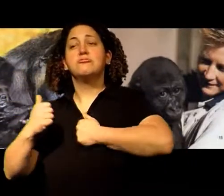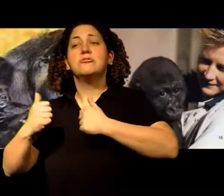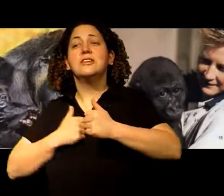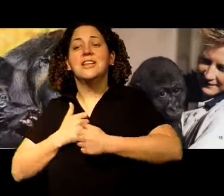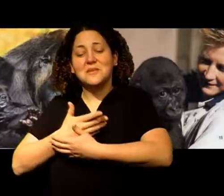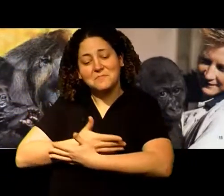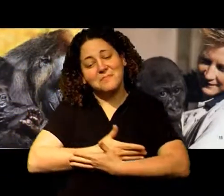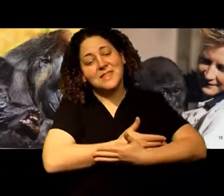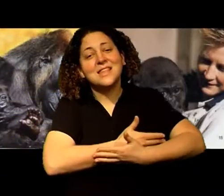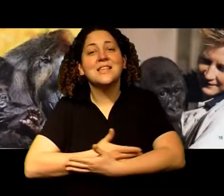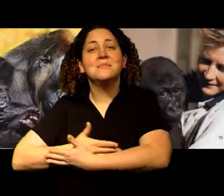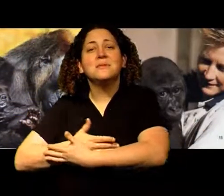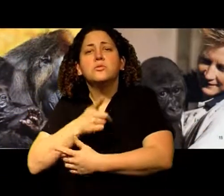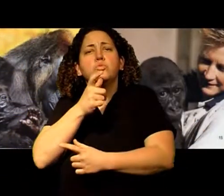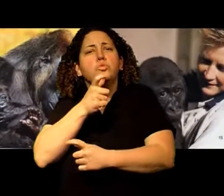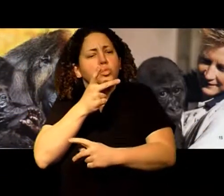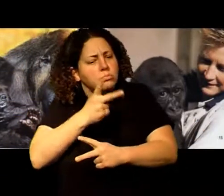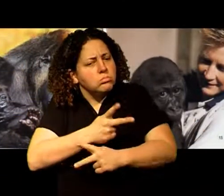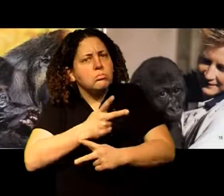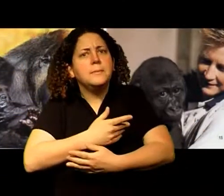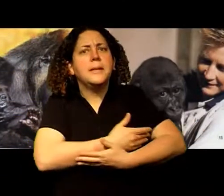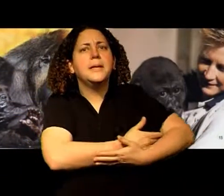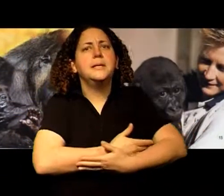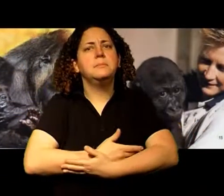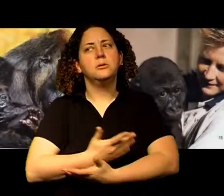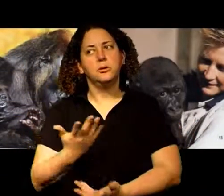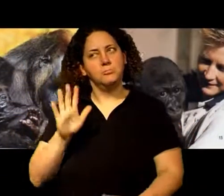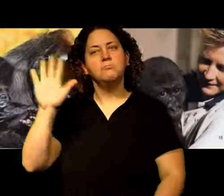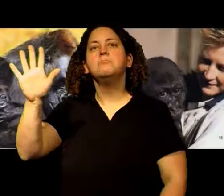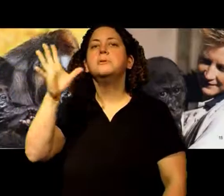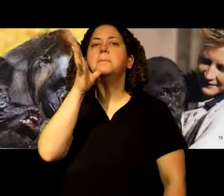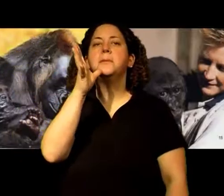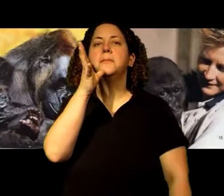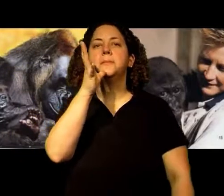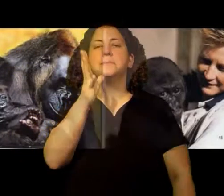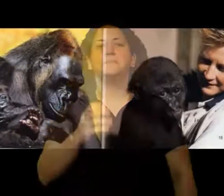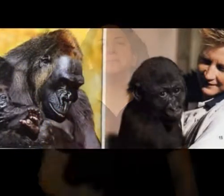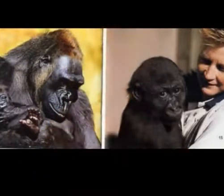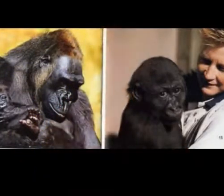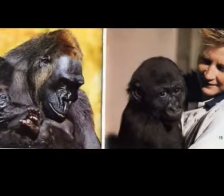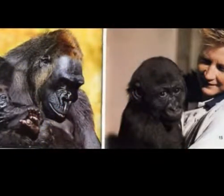In the forest, the baby gorillas are cared for by their mothers.